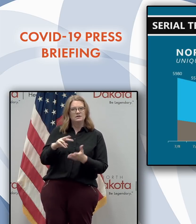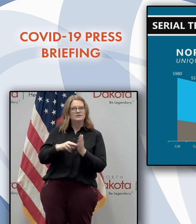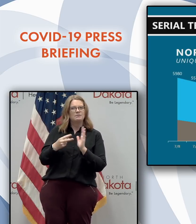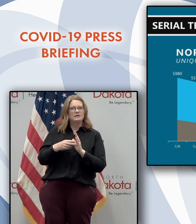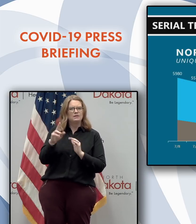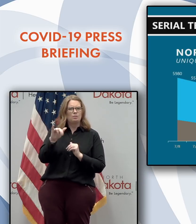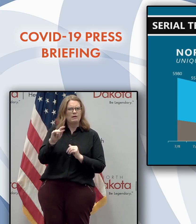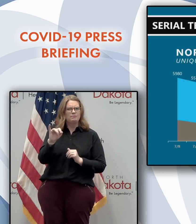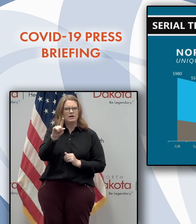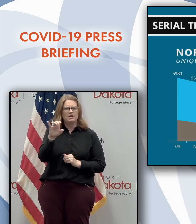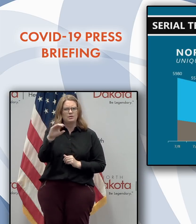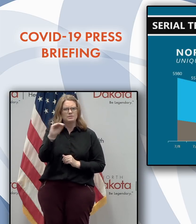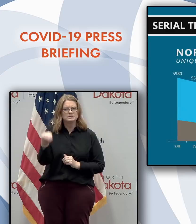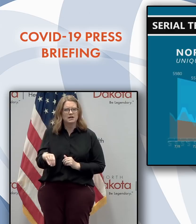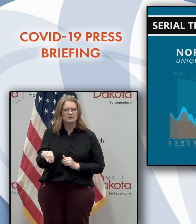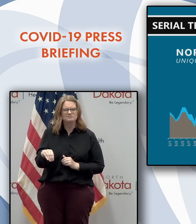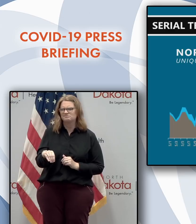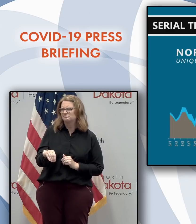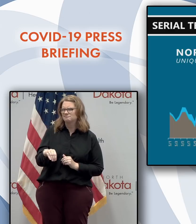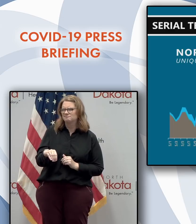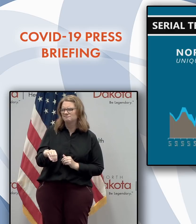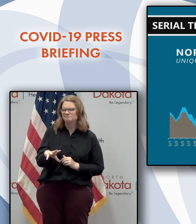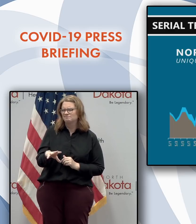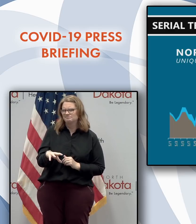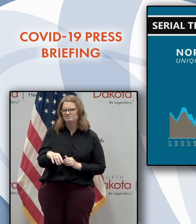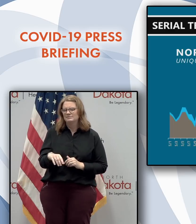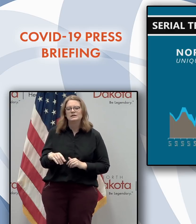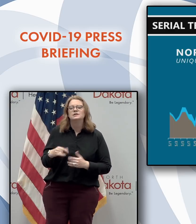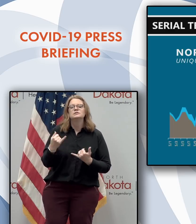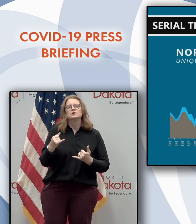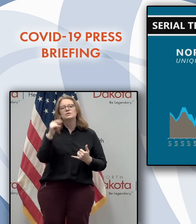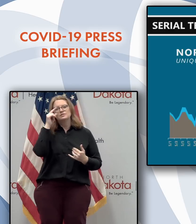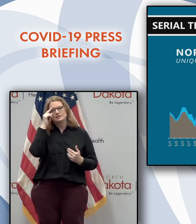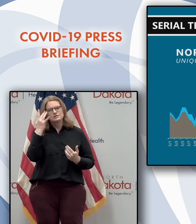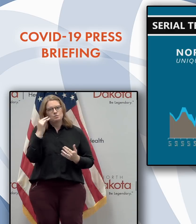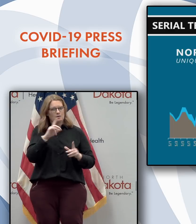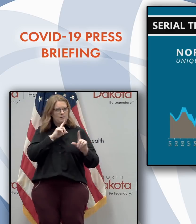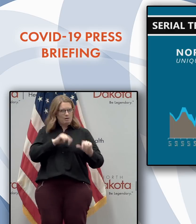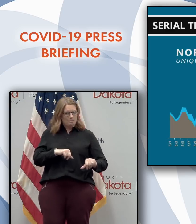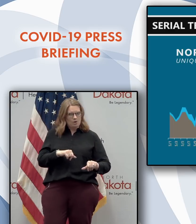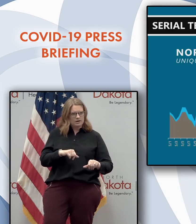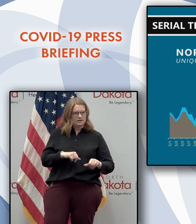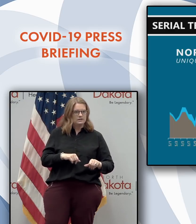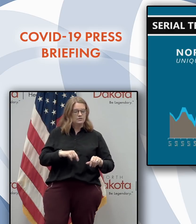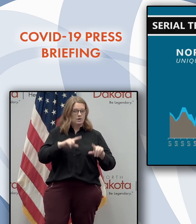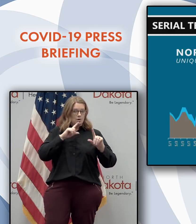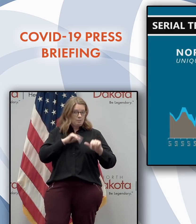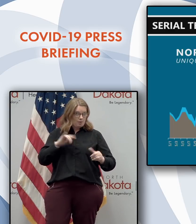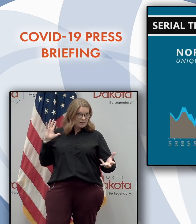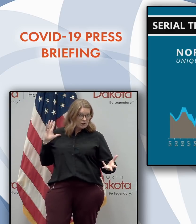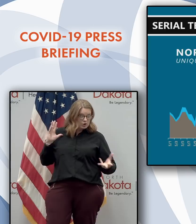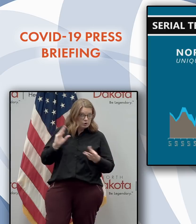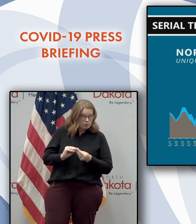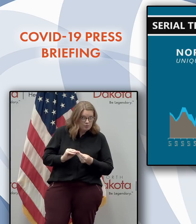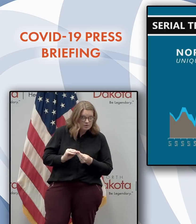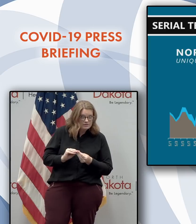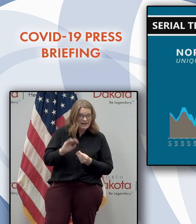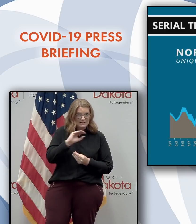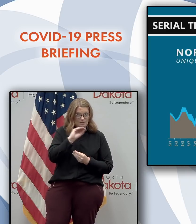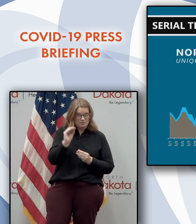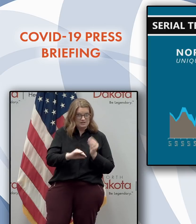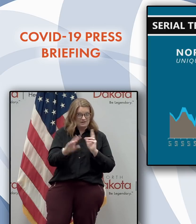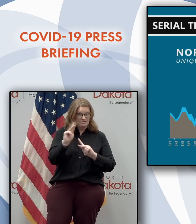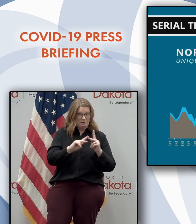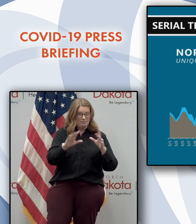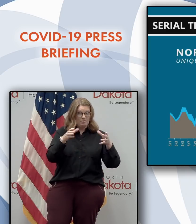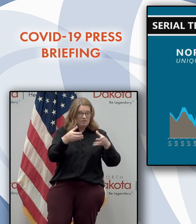rate. So again, as we had in the very first slide, we've been reporting it both ways. We're reporting it cumulative as a percent of individuals,